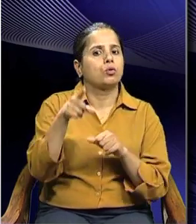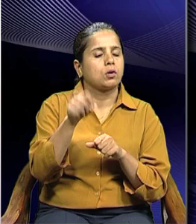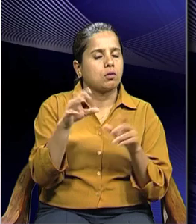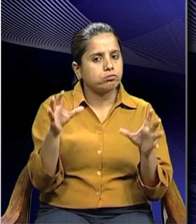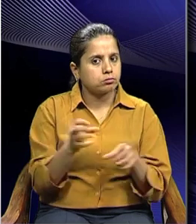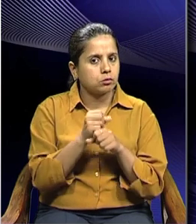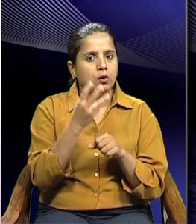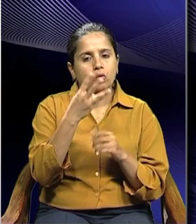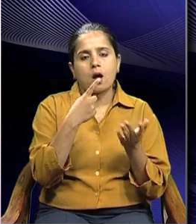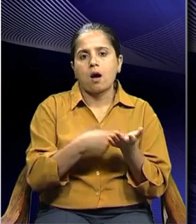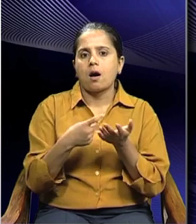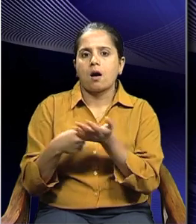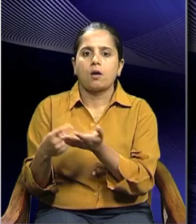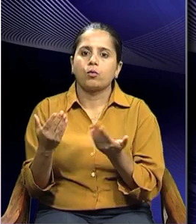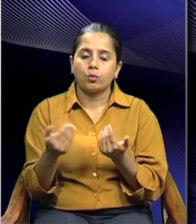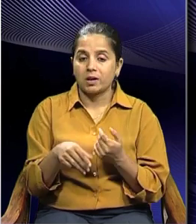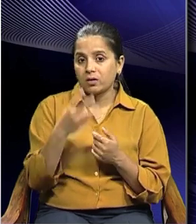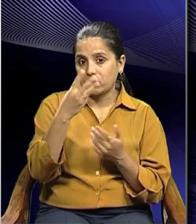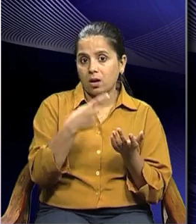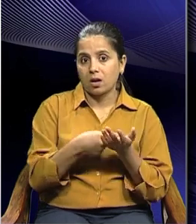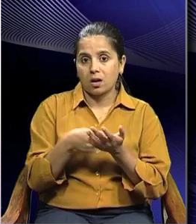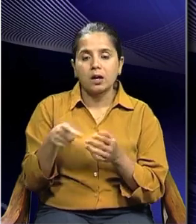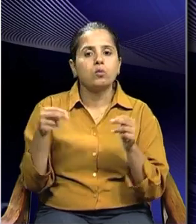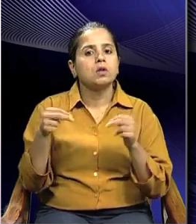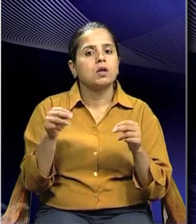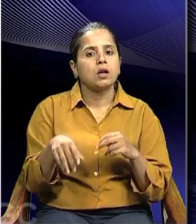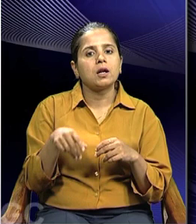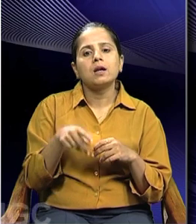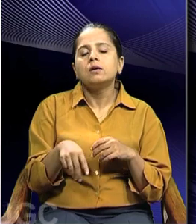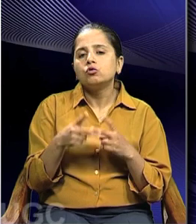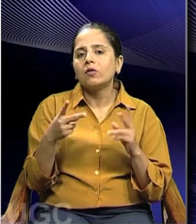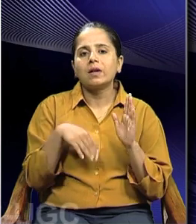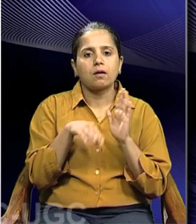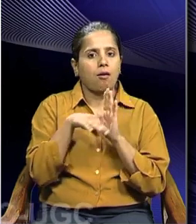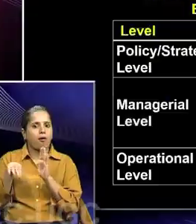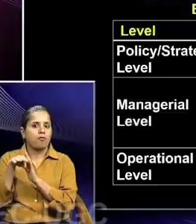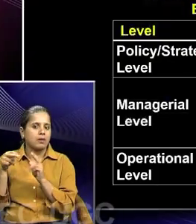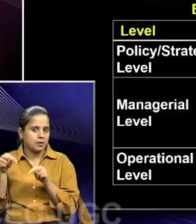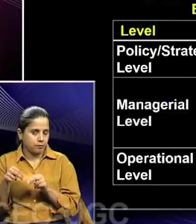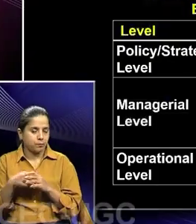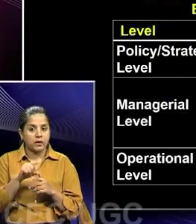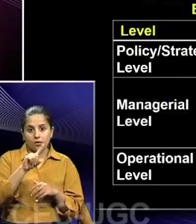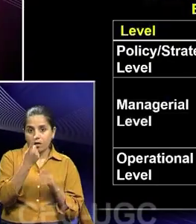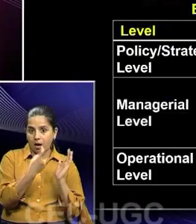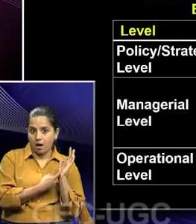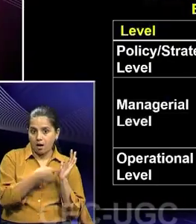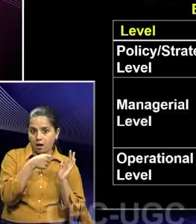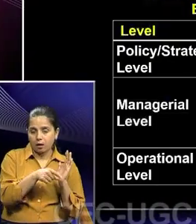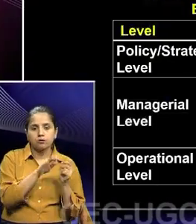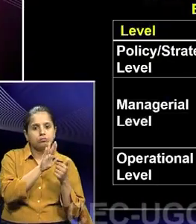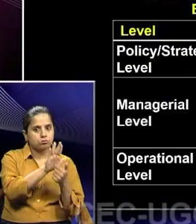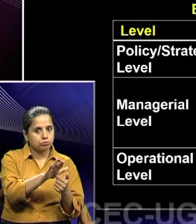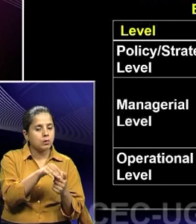these 3 R's, that these 3 R's are required at 3 different levels. First R is actually